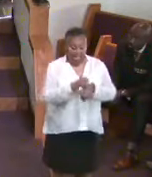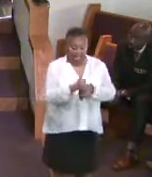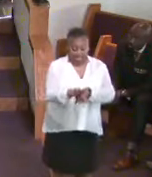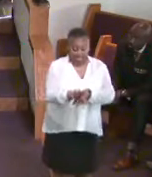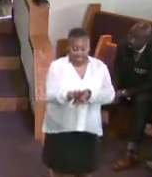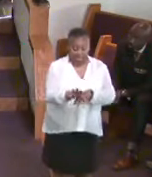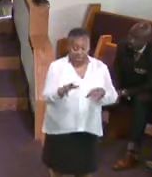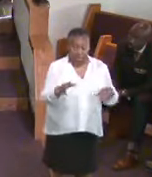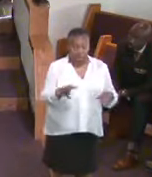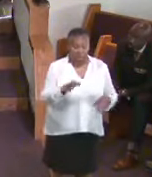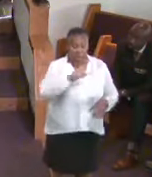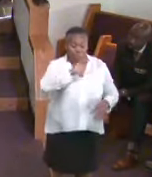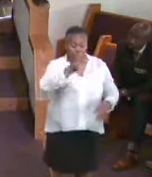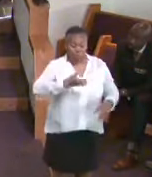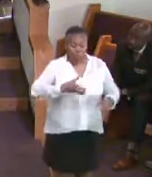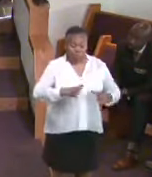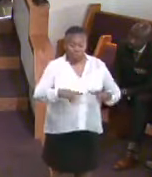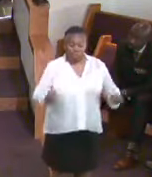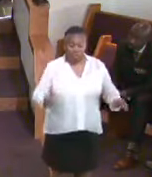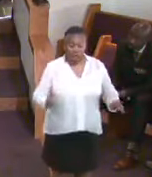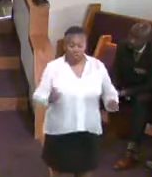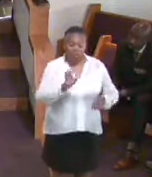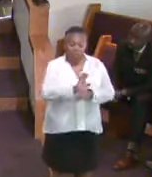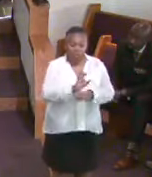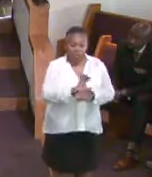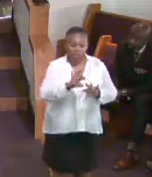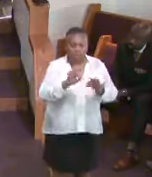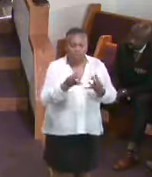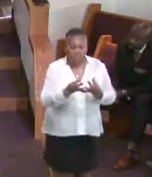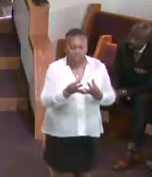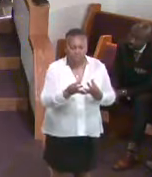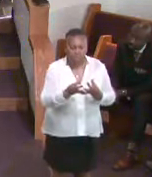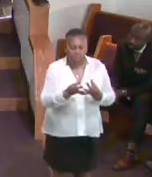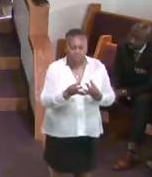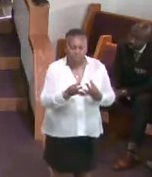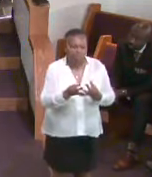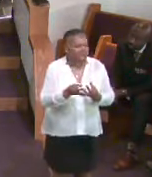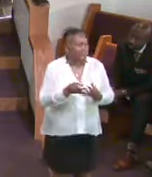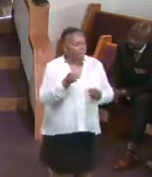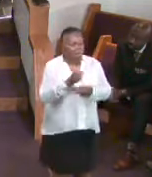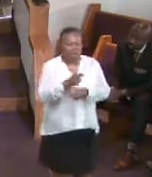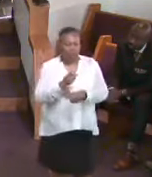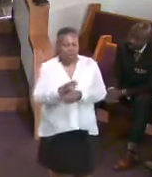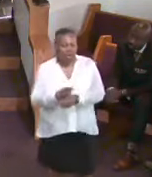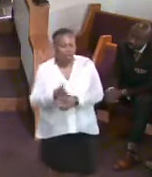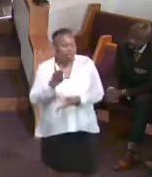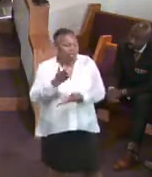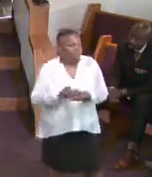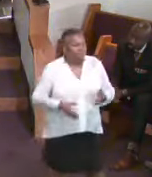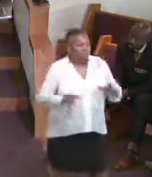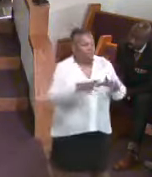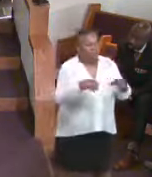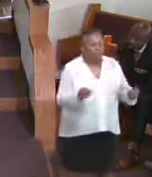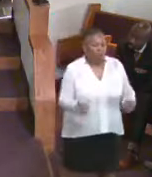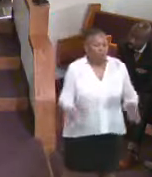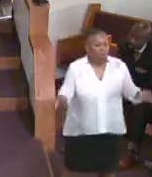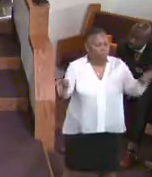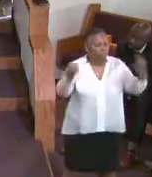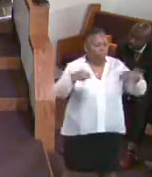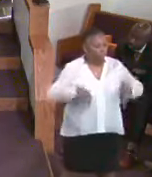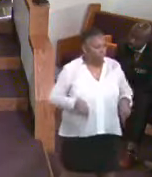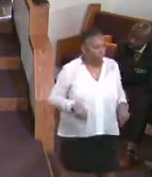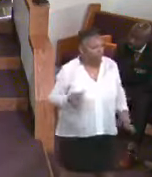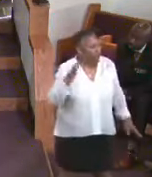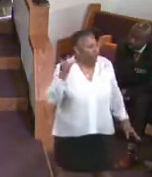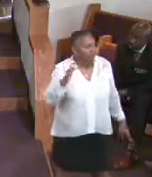those within our church family. And every year I get Christmas cards returned back to me because I did not have the